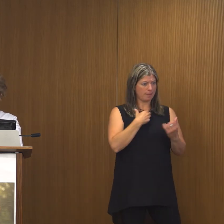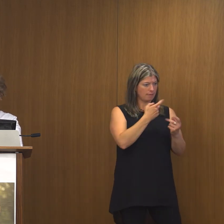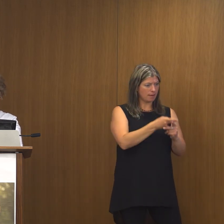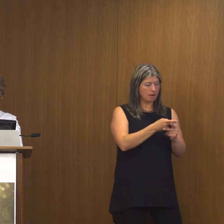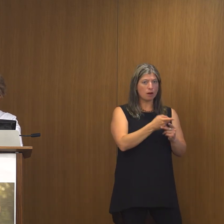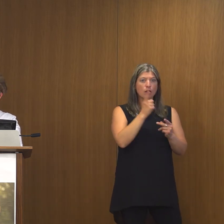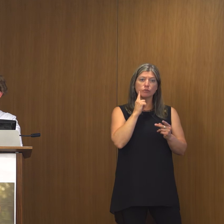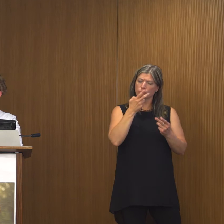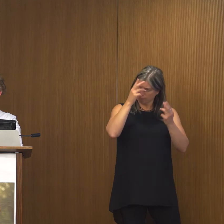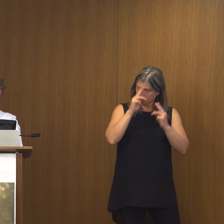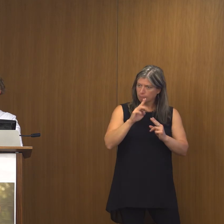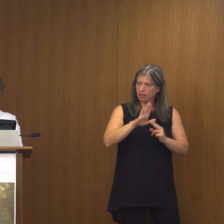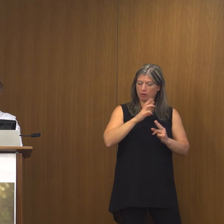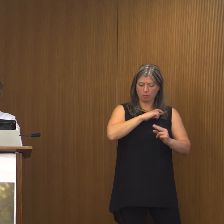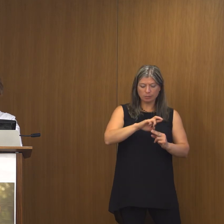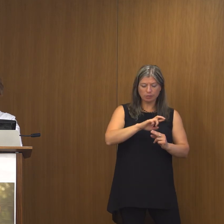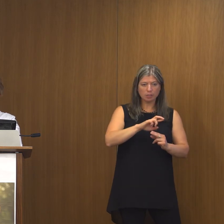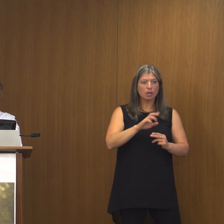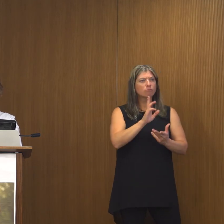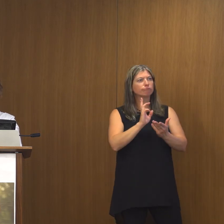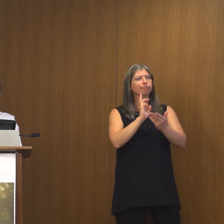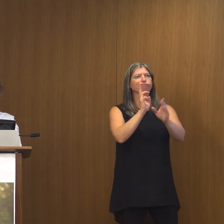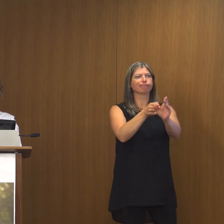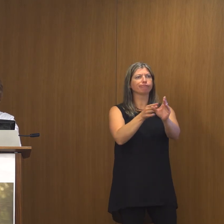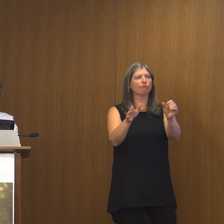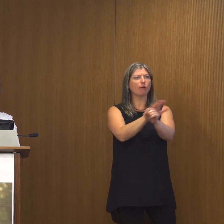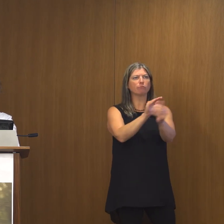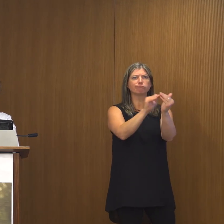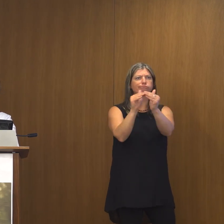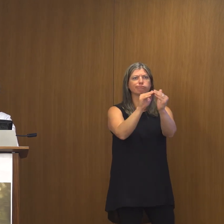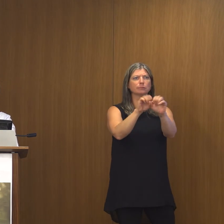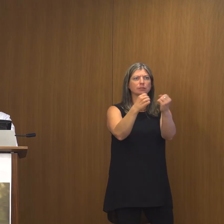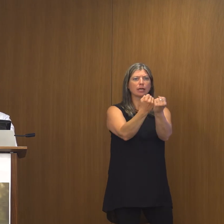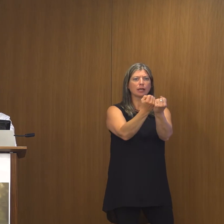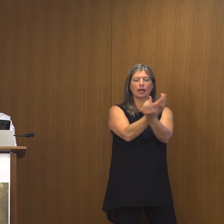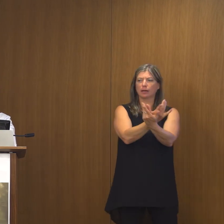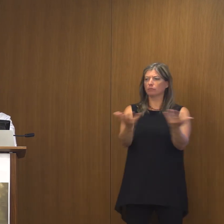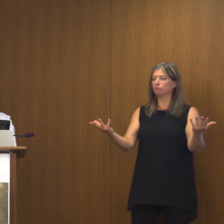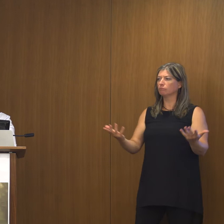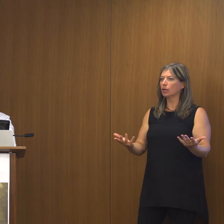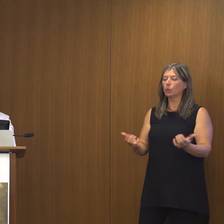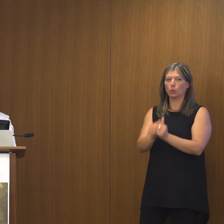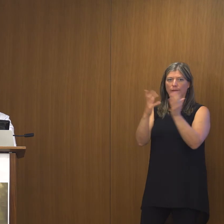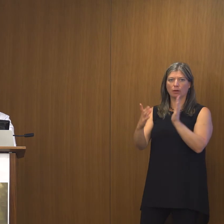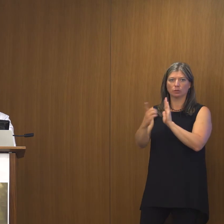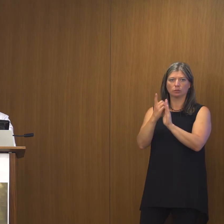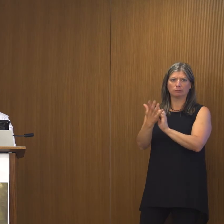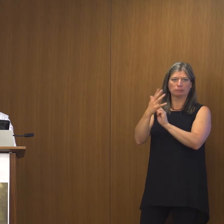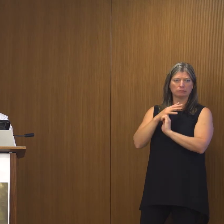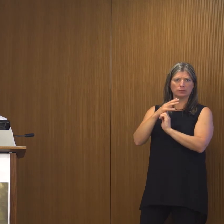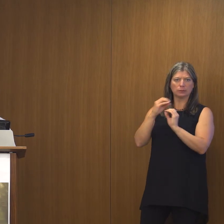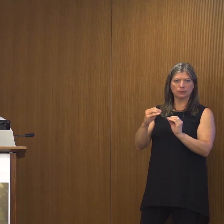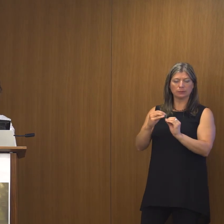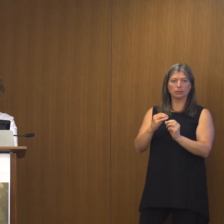as they choose, to fully participate into society, and to exist in the public space without discrimination. It didn't